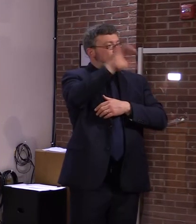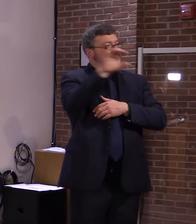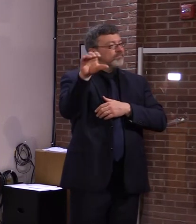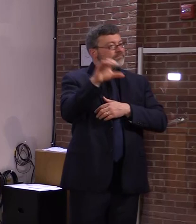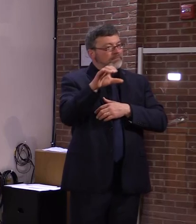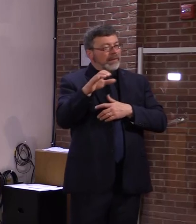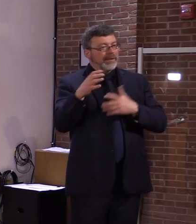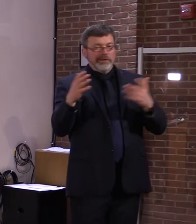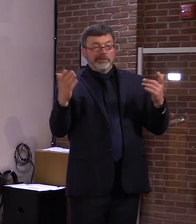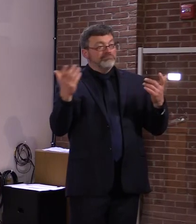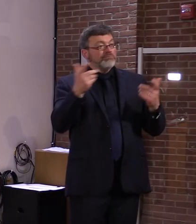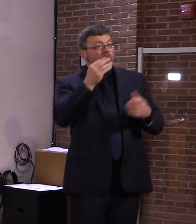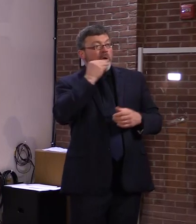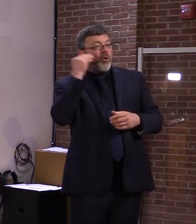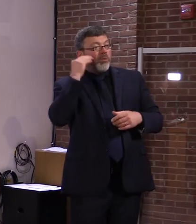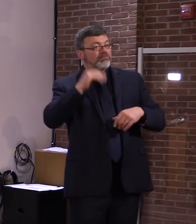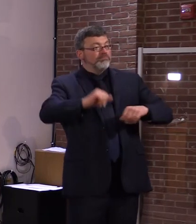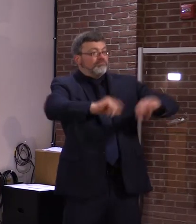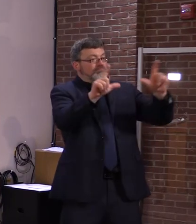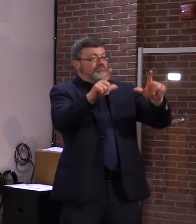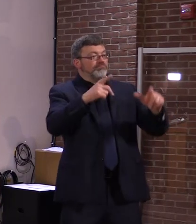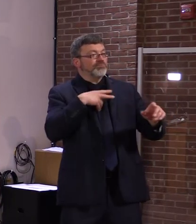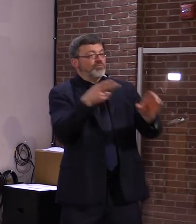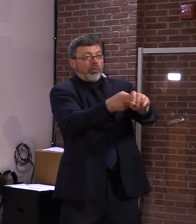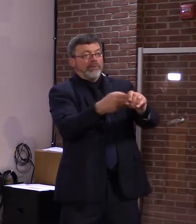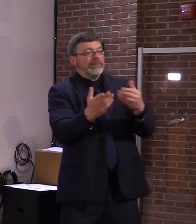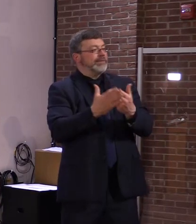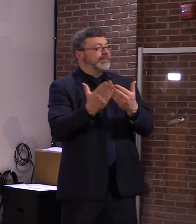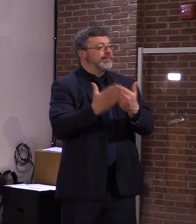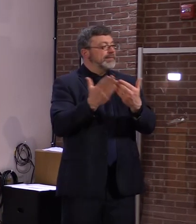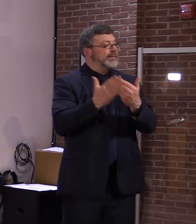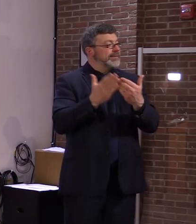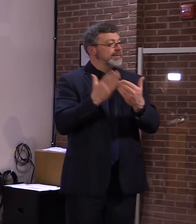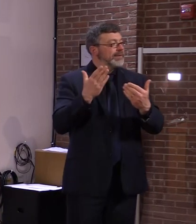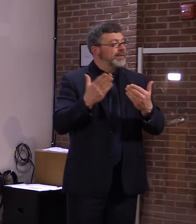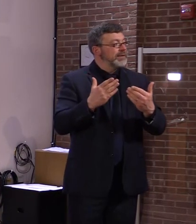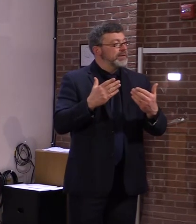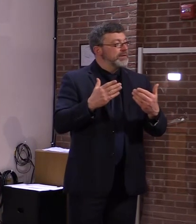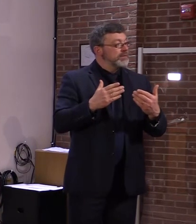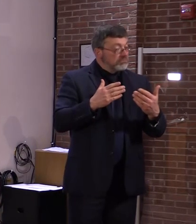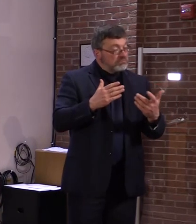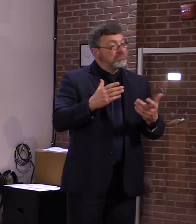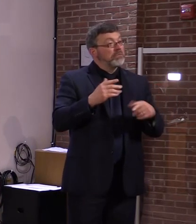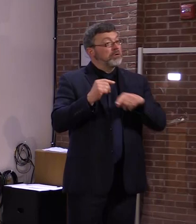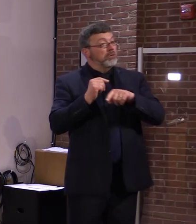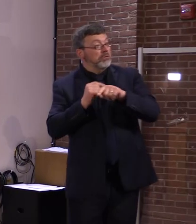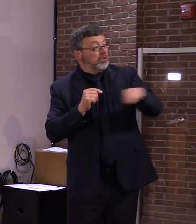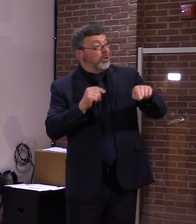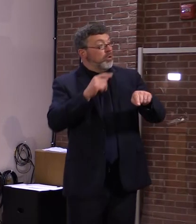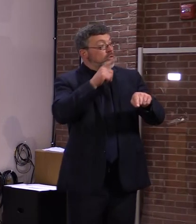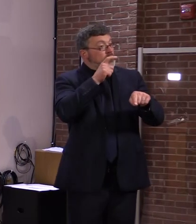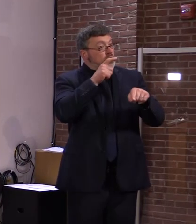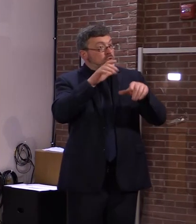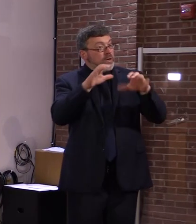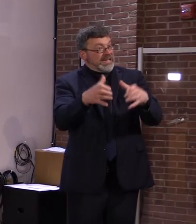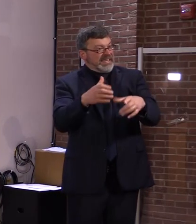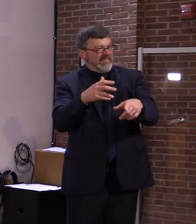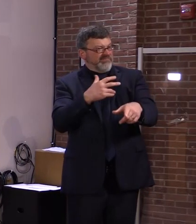and encouraging more medical by telephone or relaxing